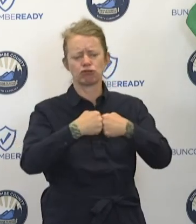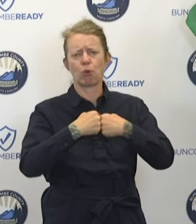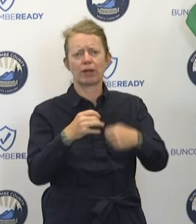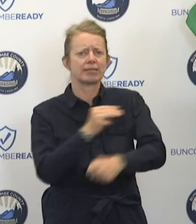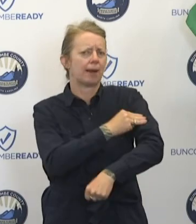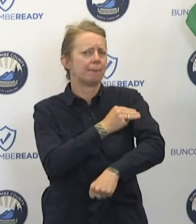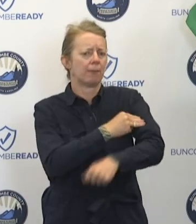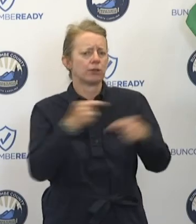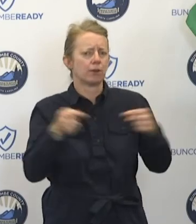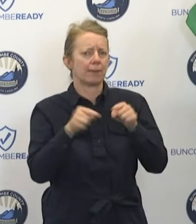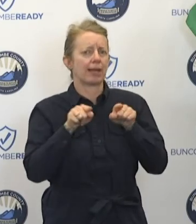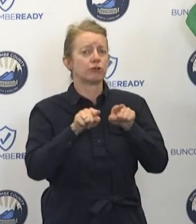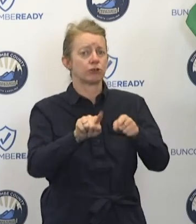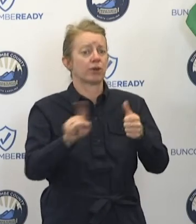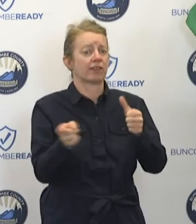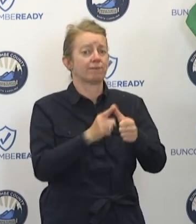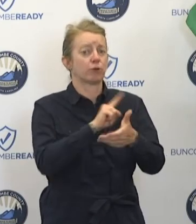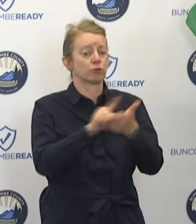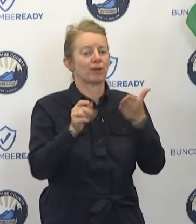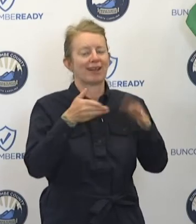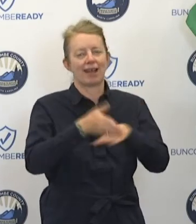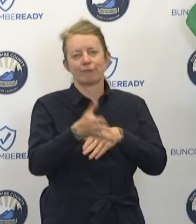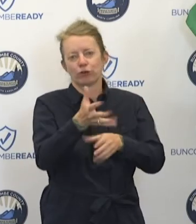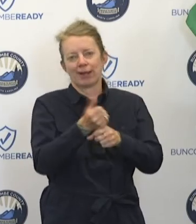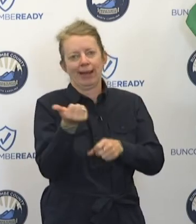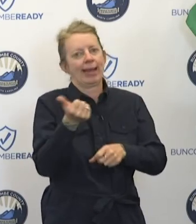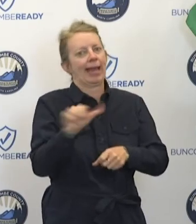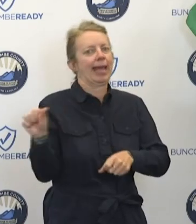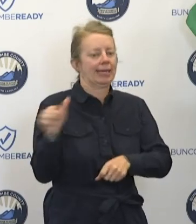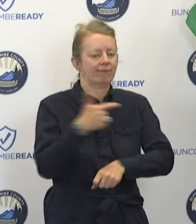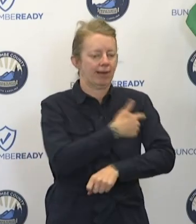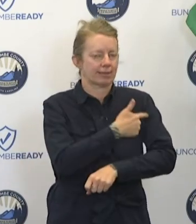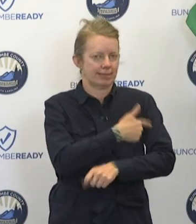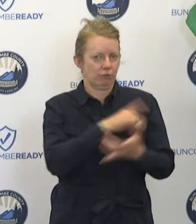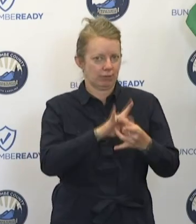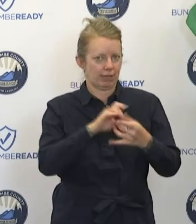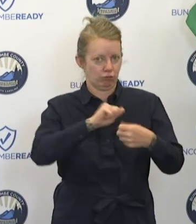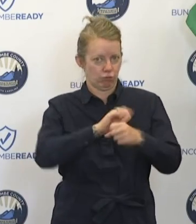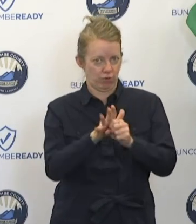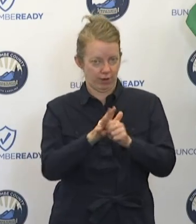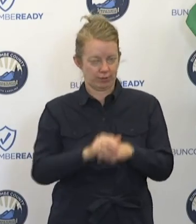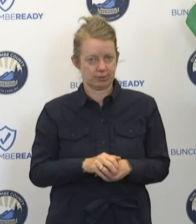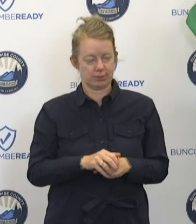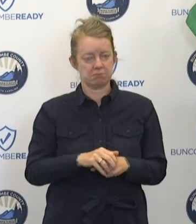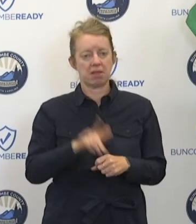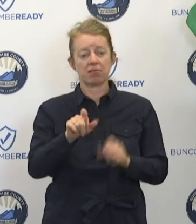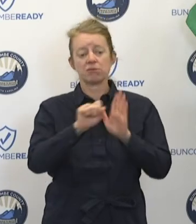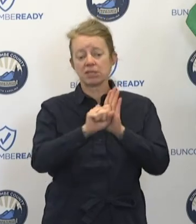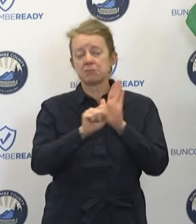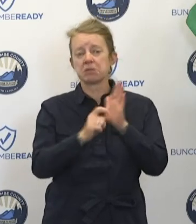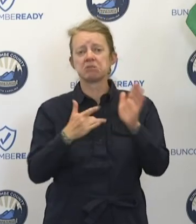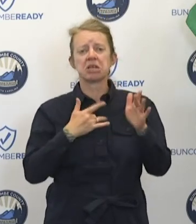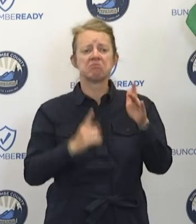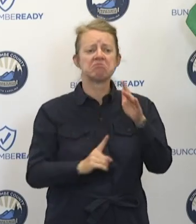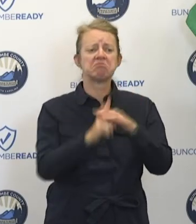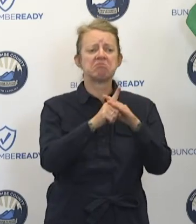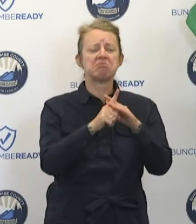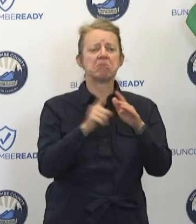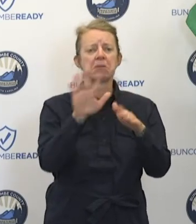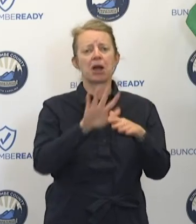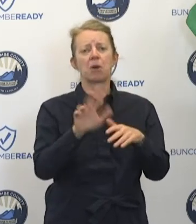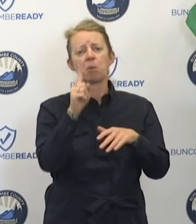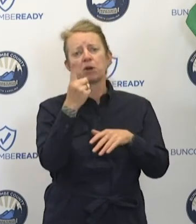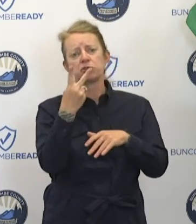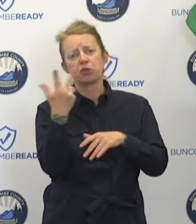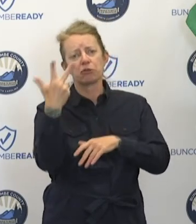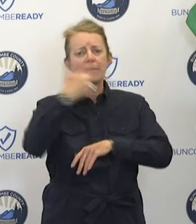the first week after receiving any COVID-19 vaccine. These side effects usually start within 3 days of getting the vaccine